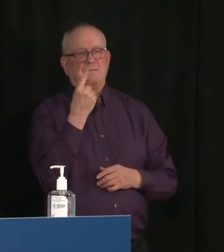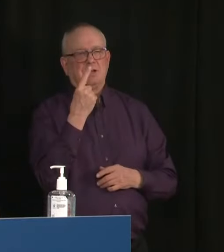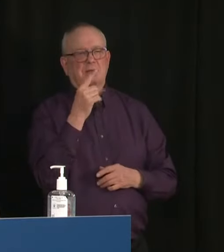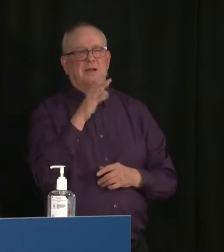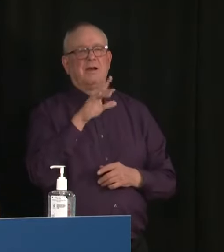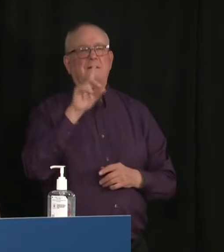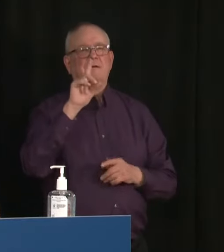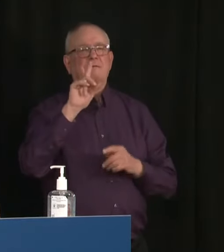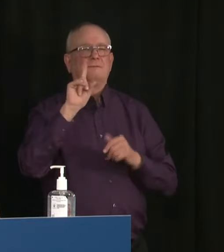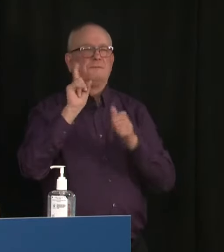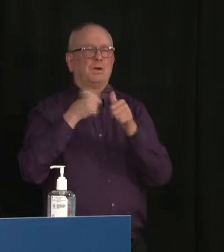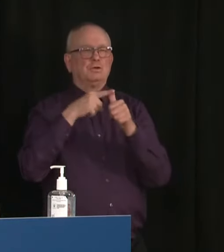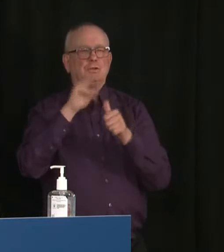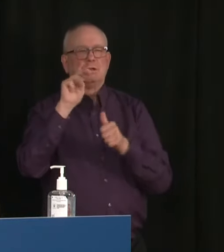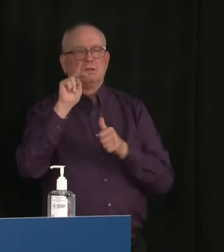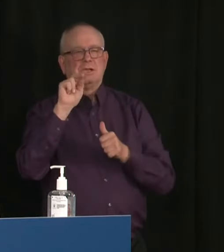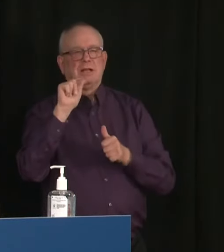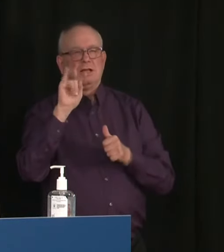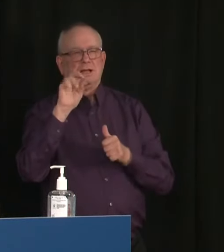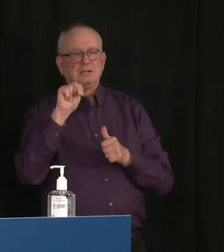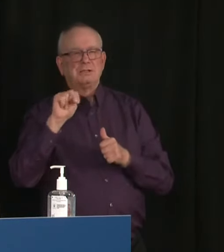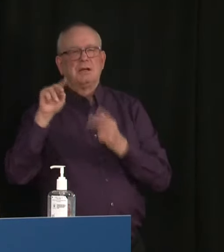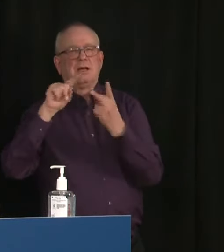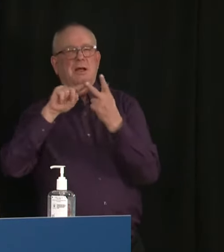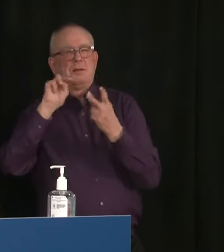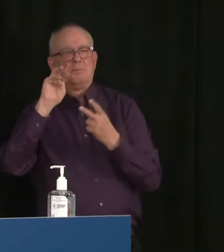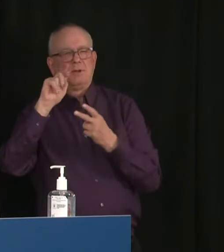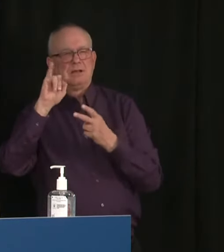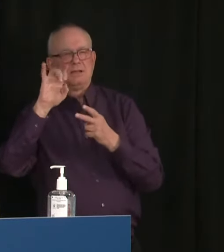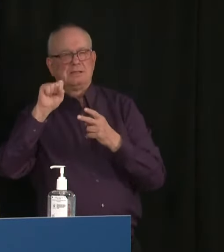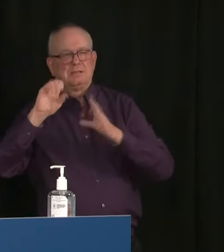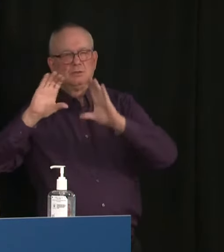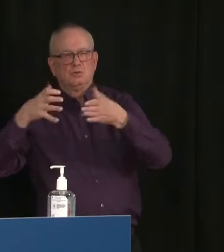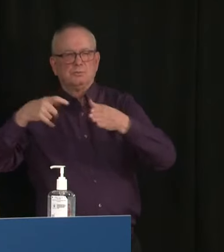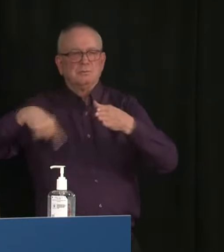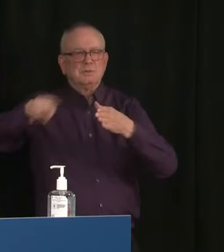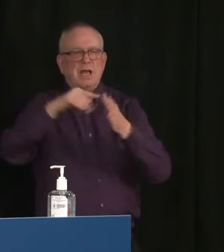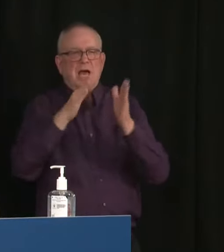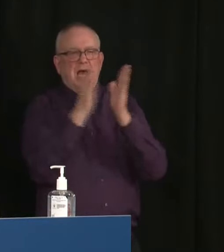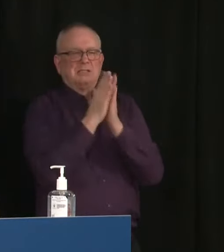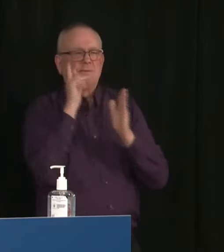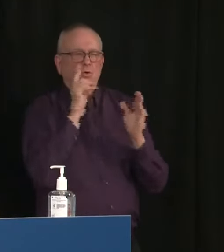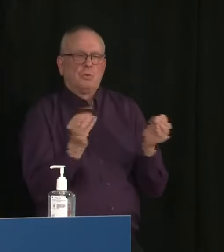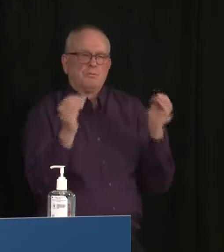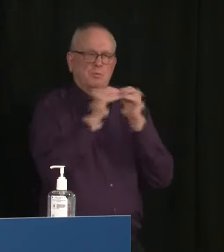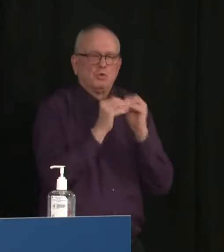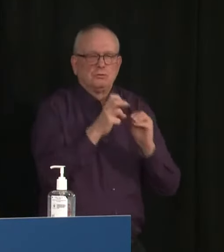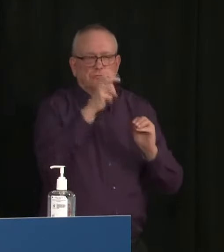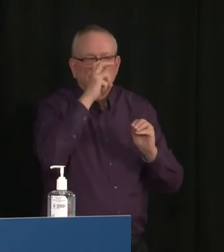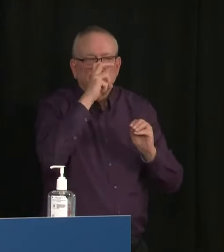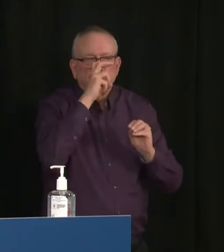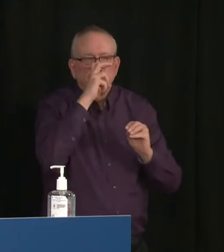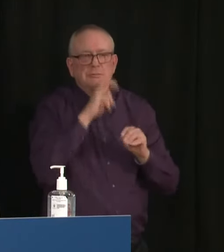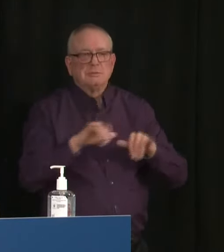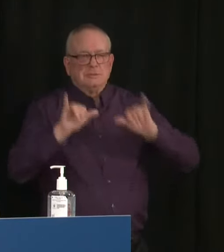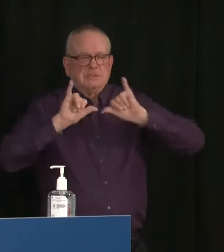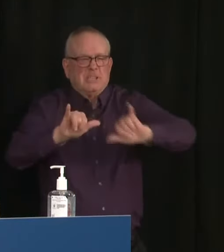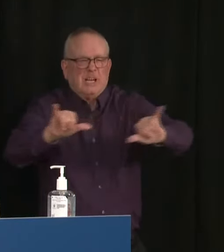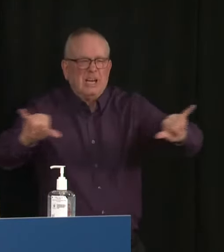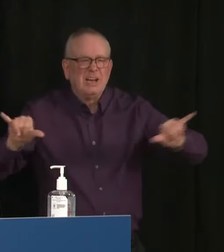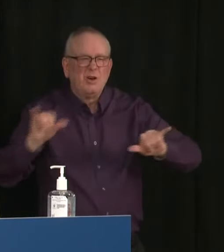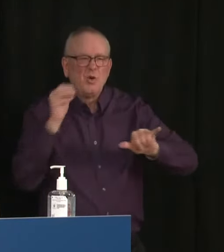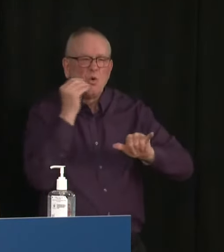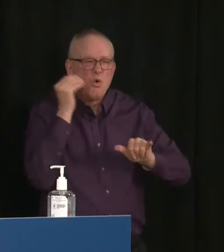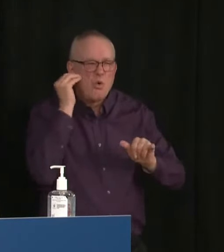for several stricter measures, including a stay-at-home order, a curfew, closing of patios, restriction on businesses in the Wood